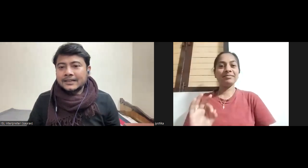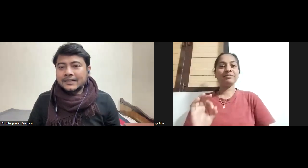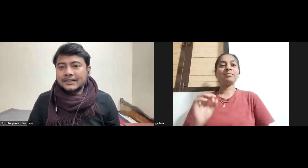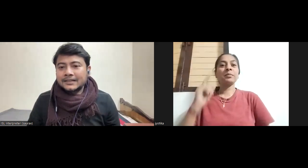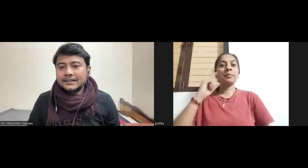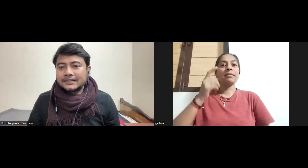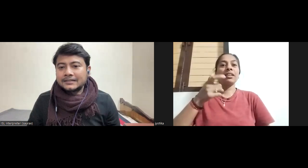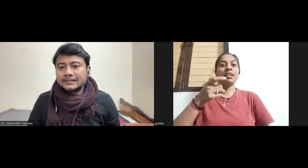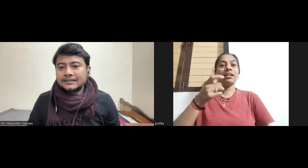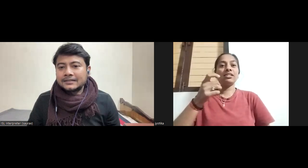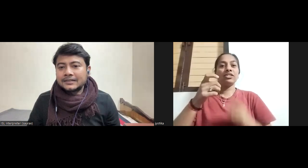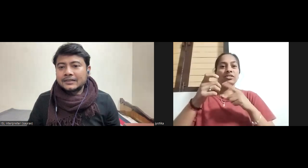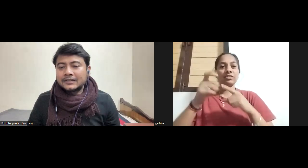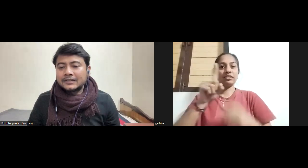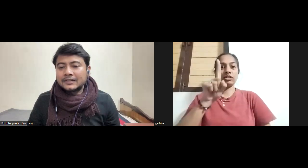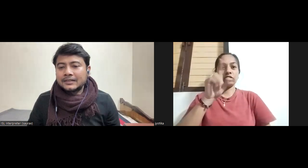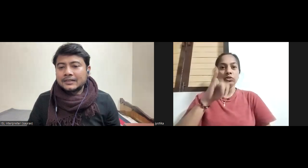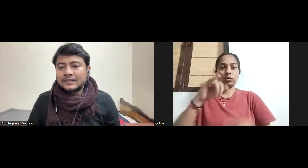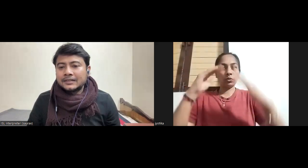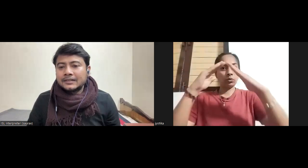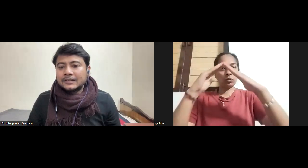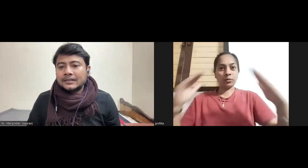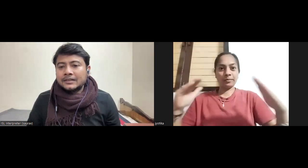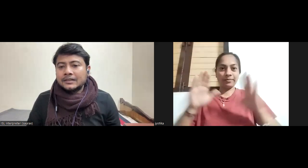Hare Krishna, Mataji. So